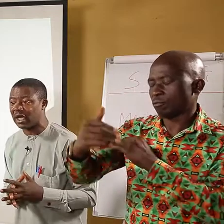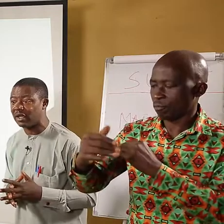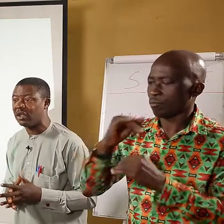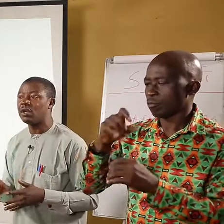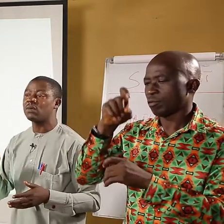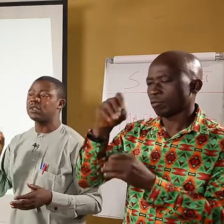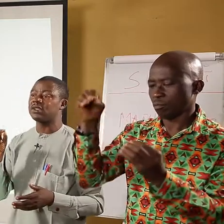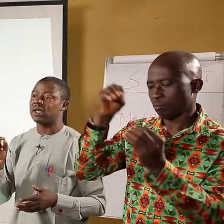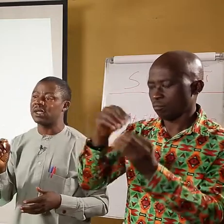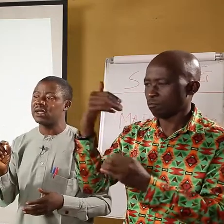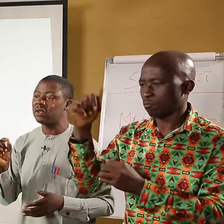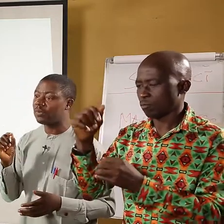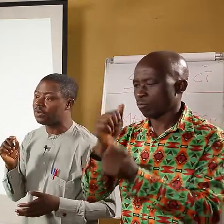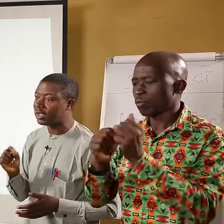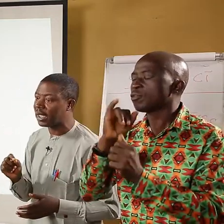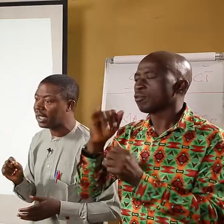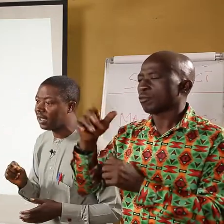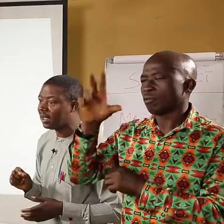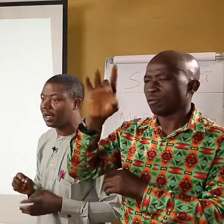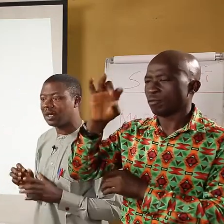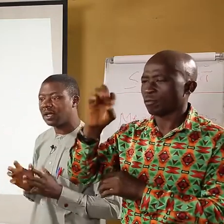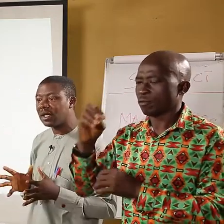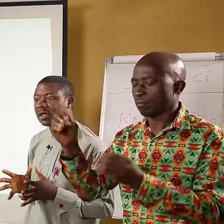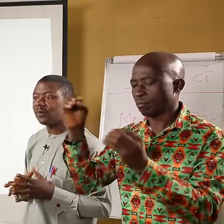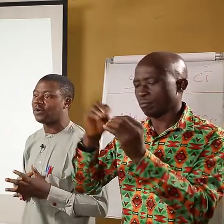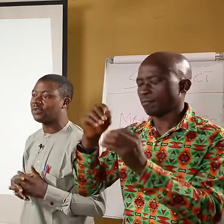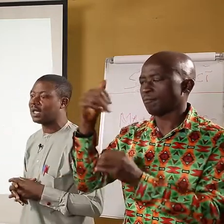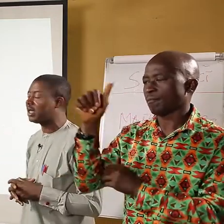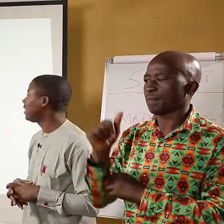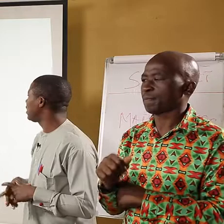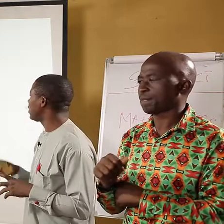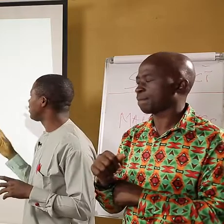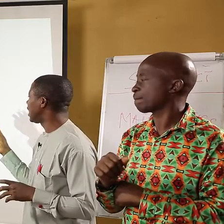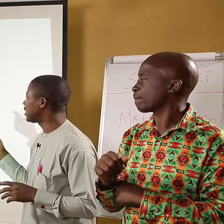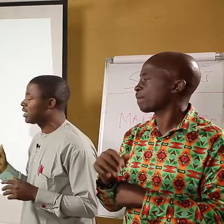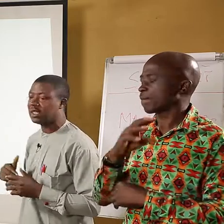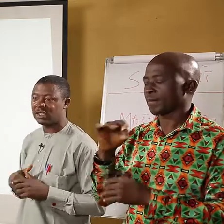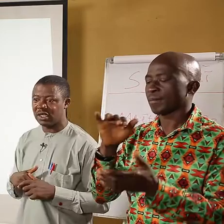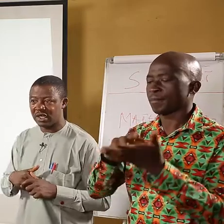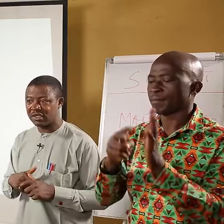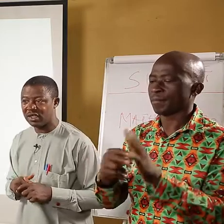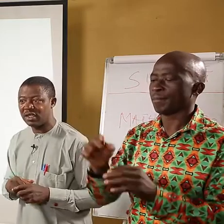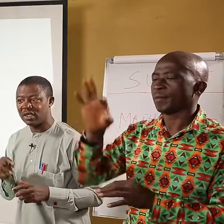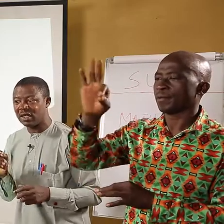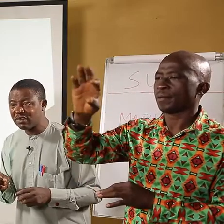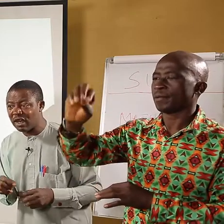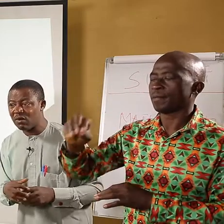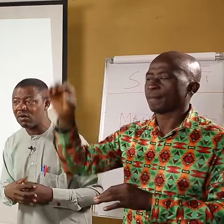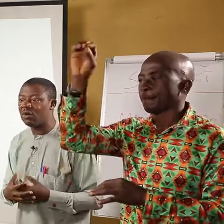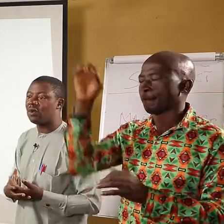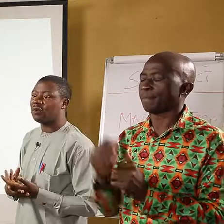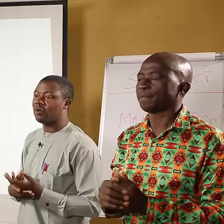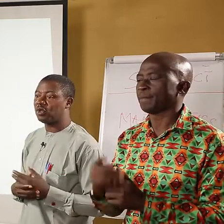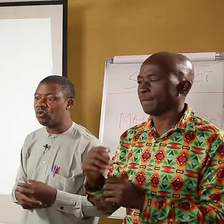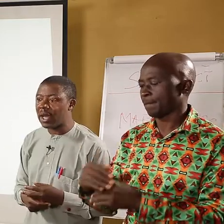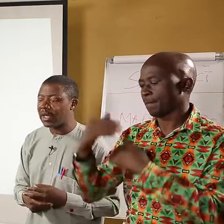plus 10, which is 80 plus 10. And 80 plus 10 is 90 degrees. The next